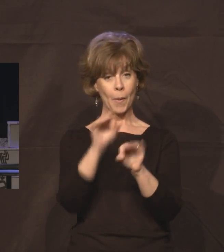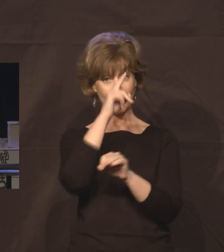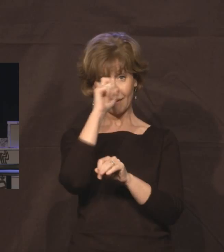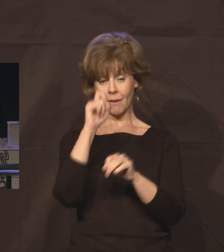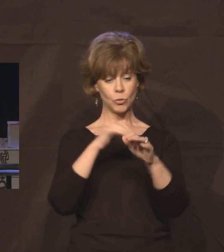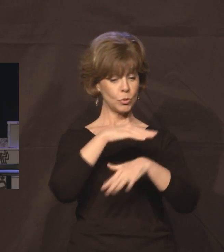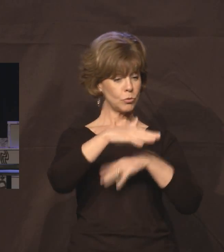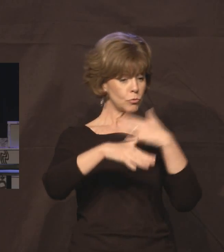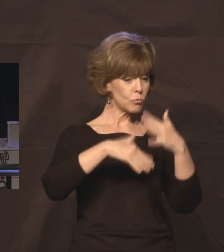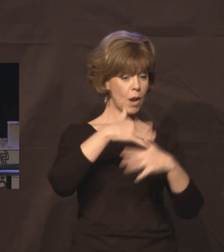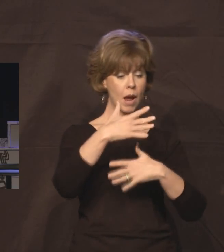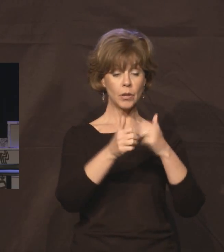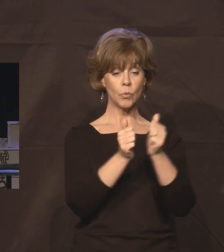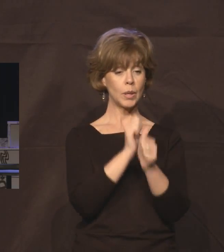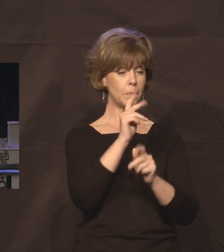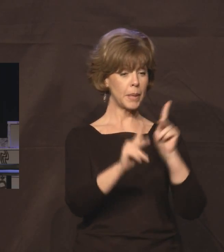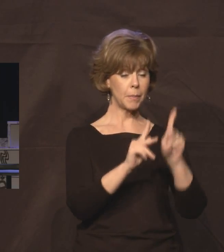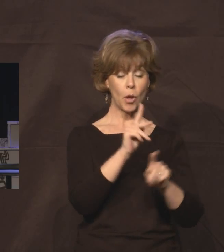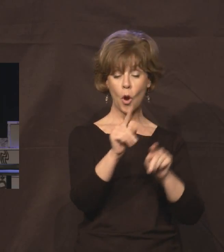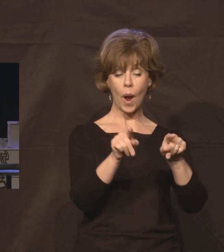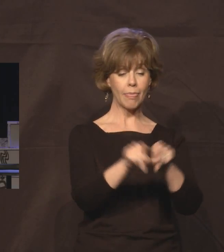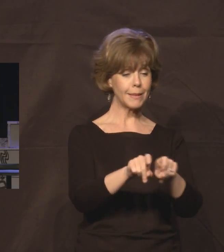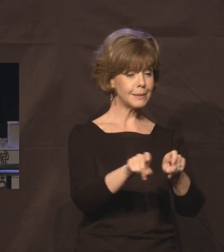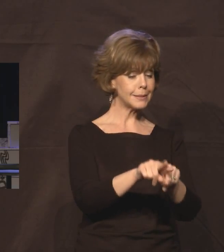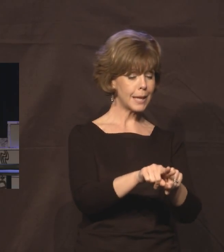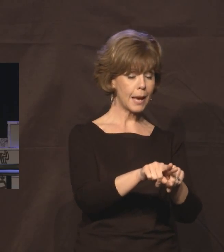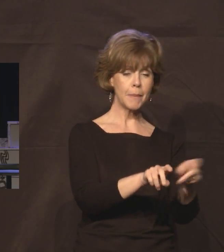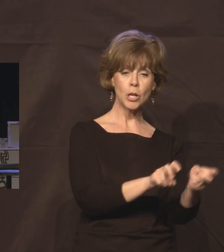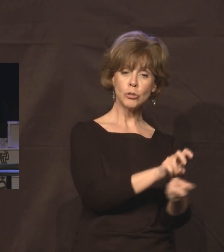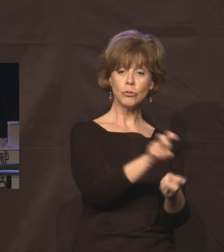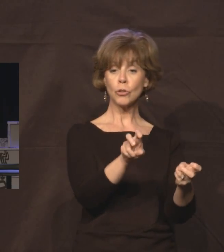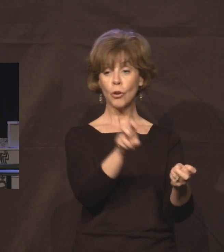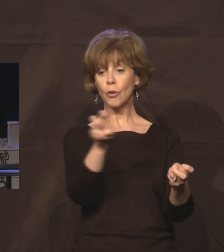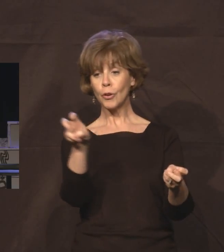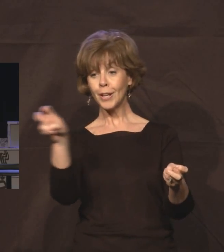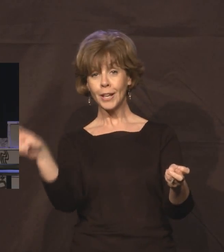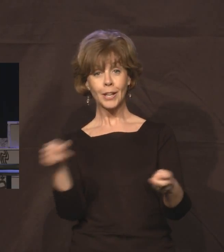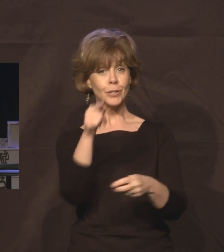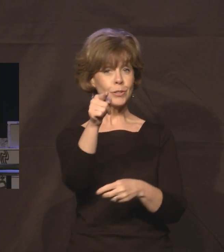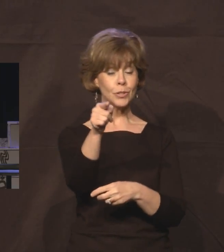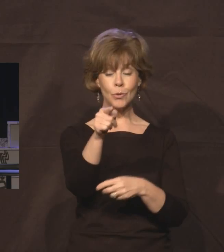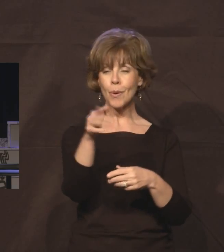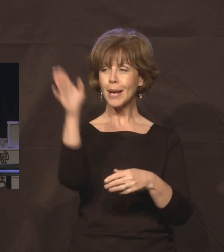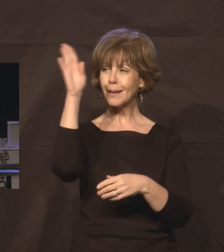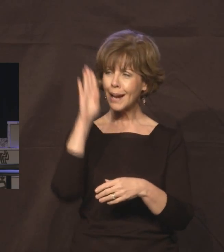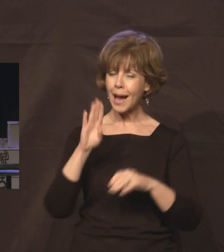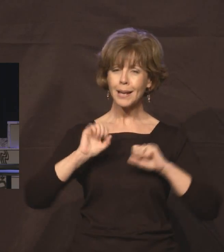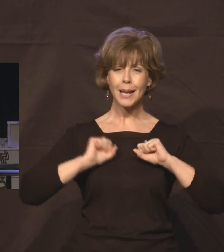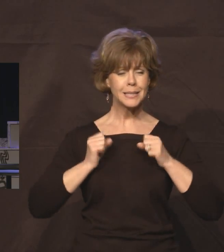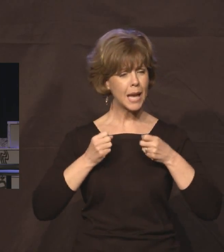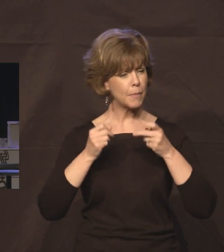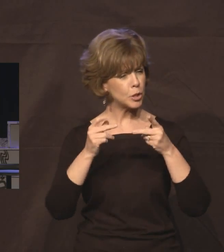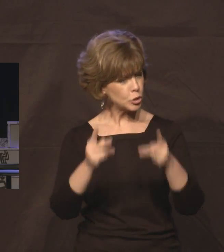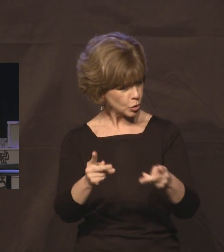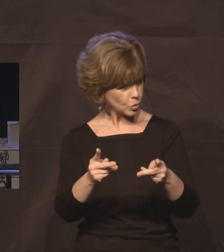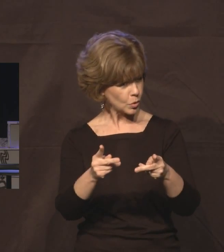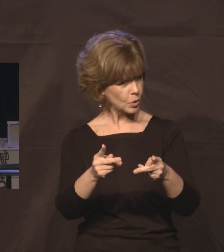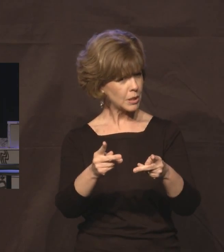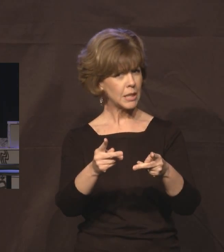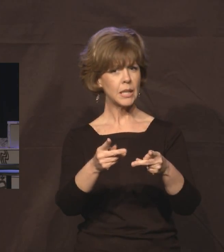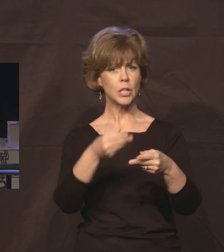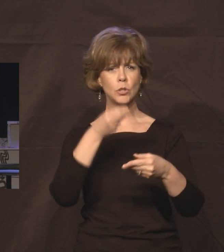you are. And it's a great place to listen. God actually has the opportunity to speak through someone who sits across from